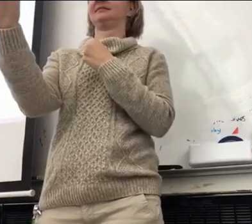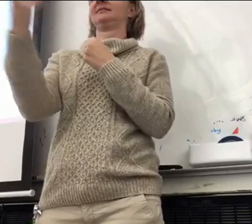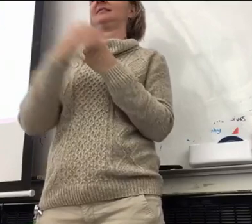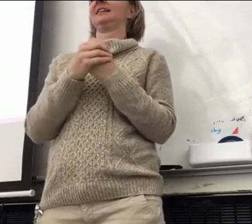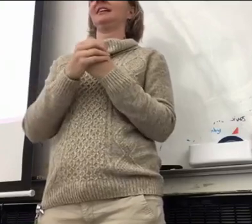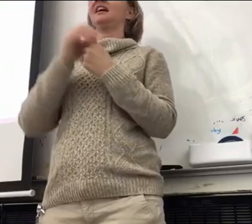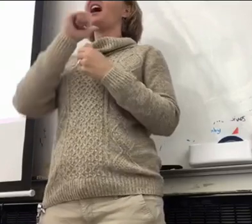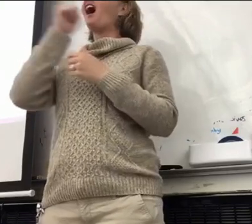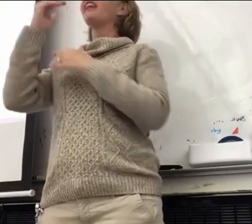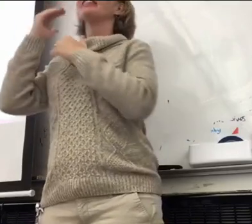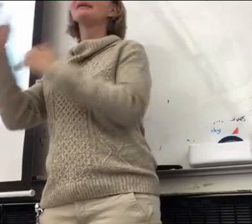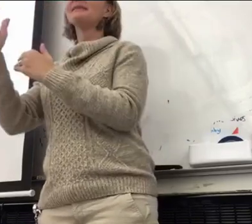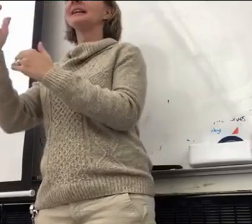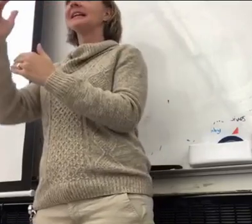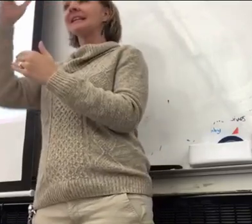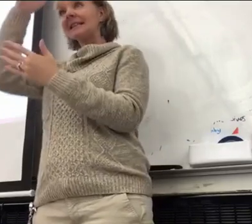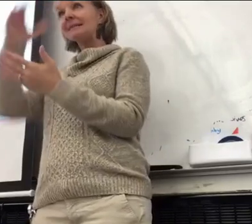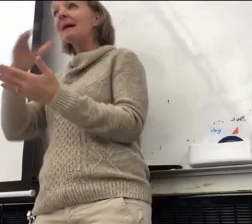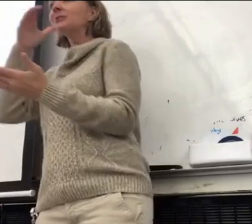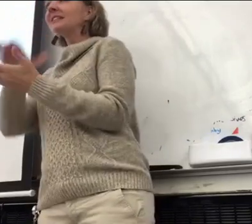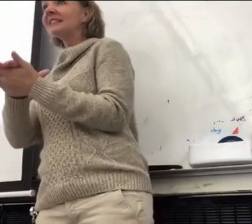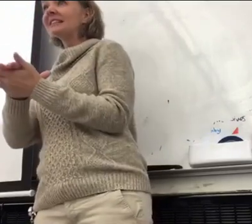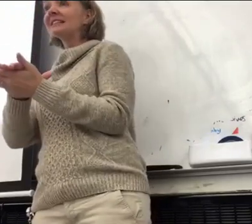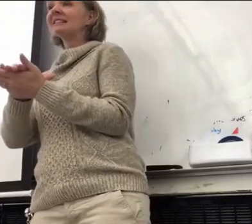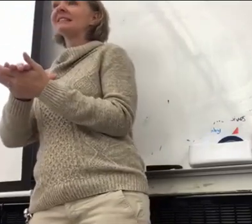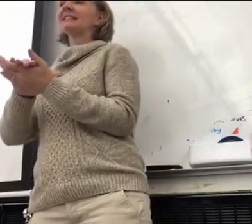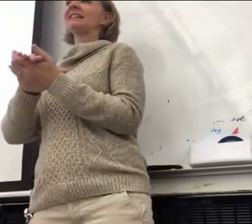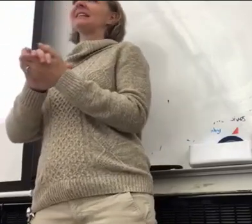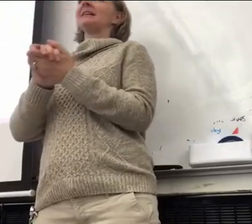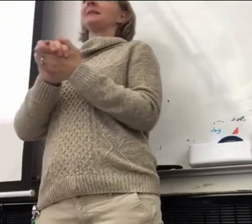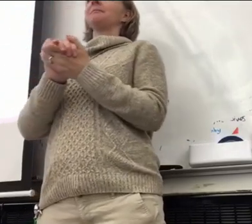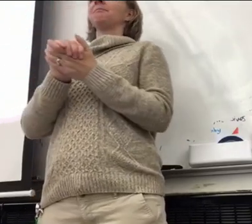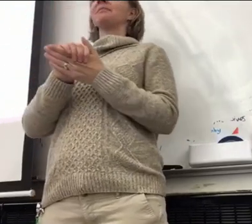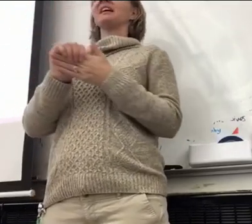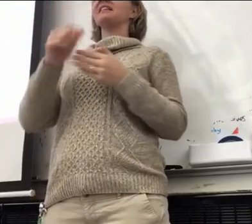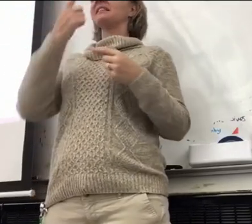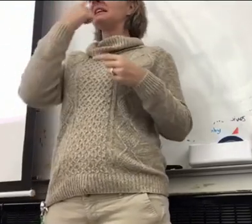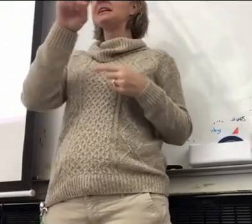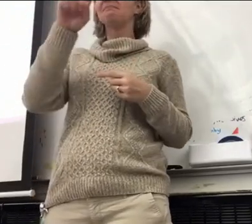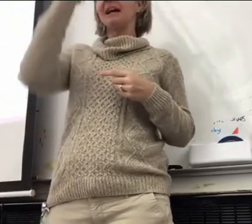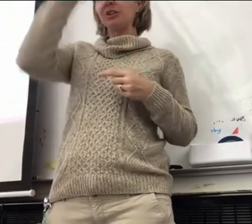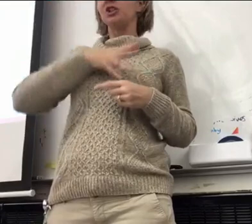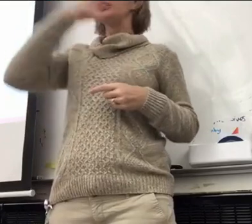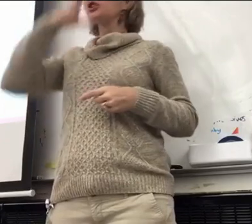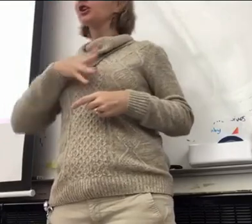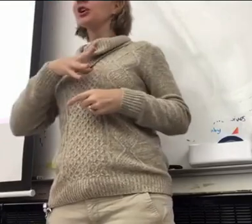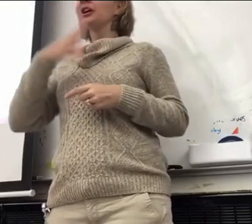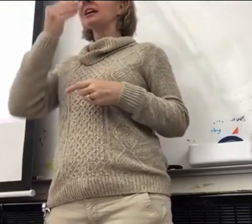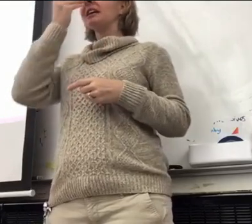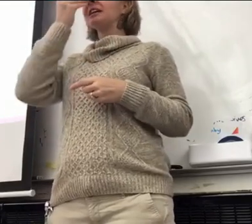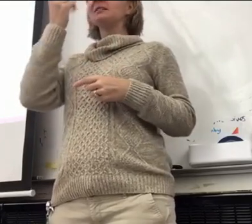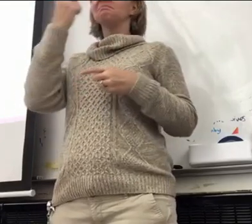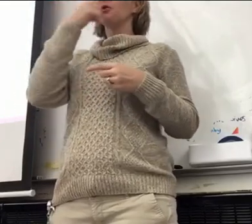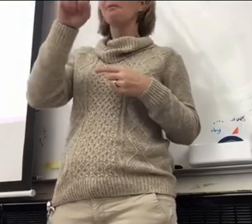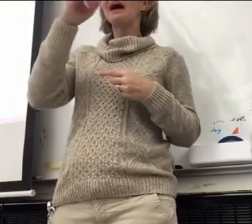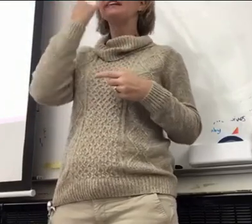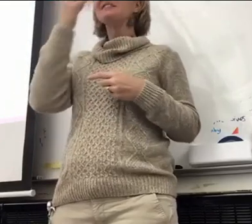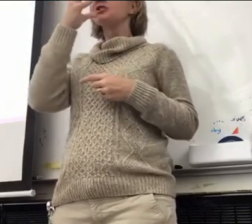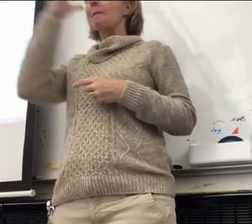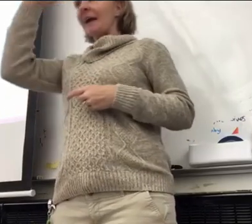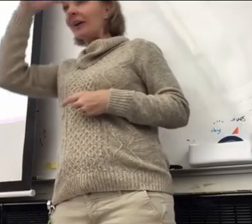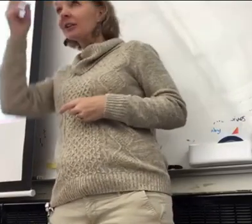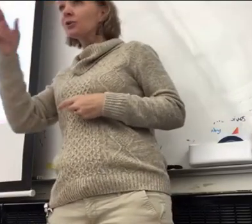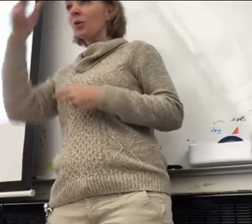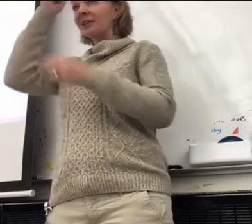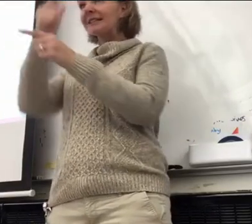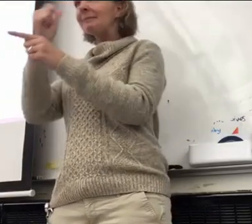was unlimited spouses. There didn't mind gender. It did not mind if that person was your parent or your sibling. You